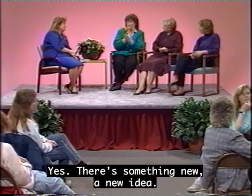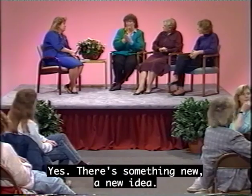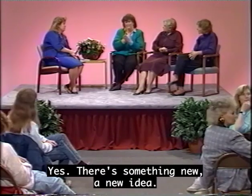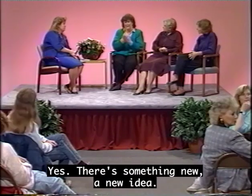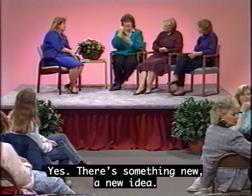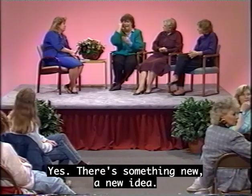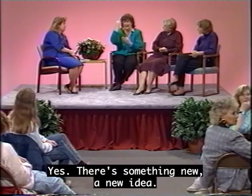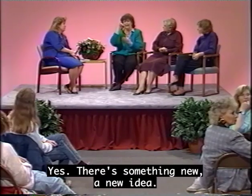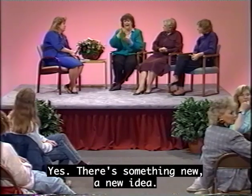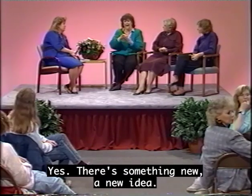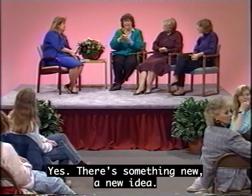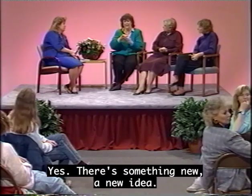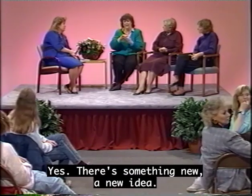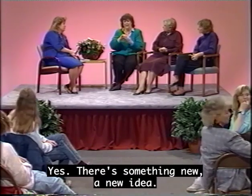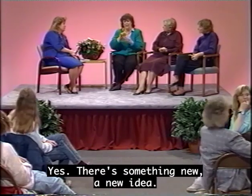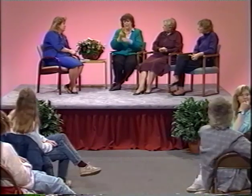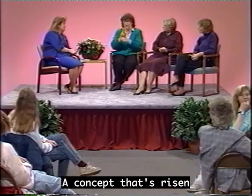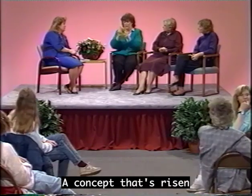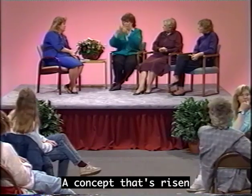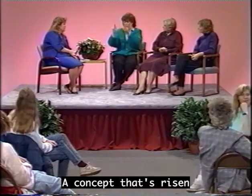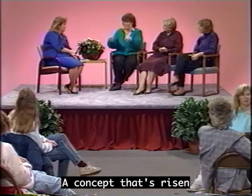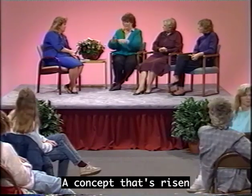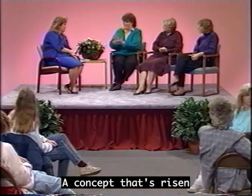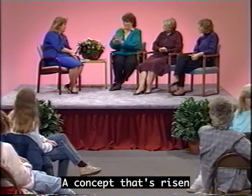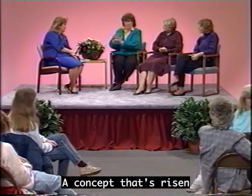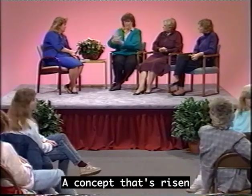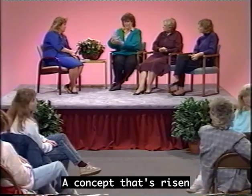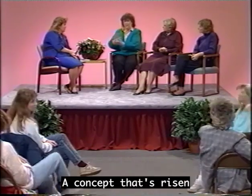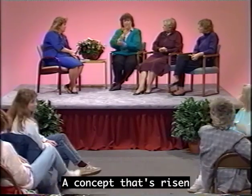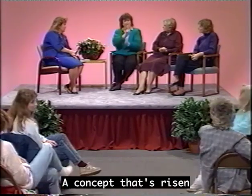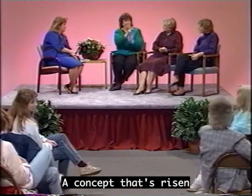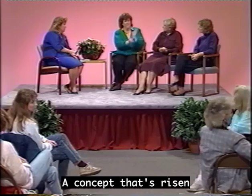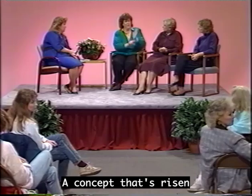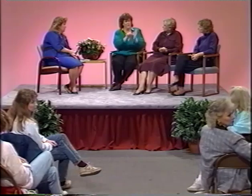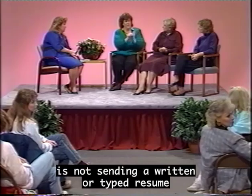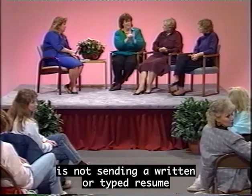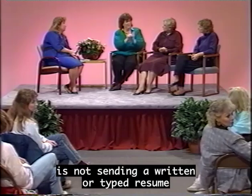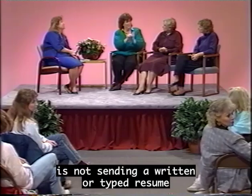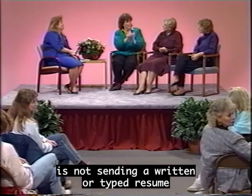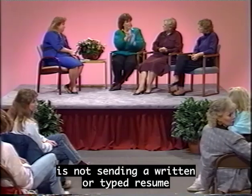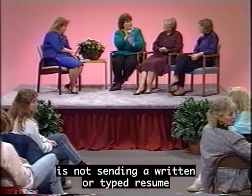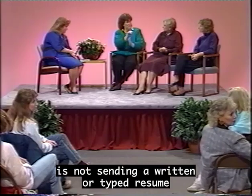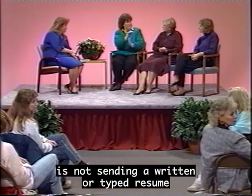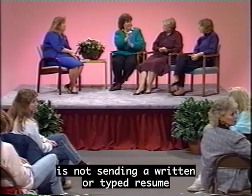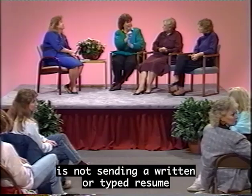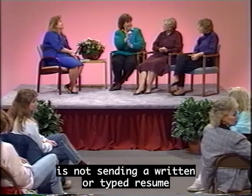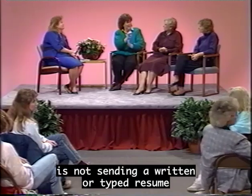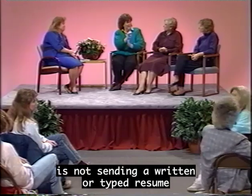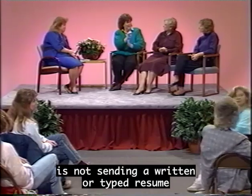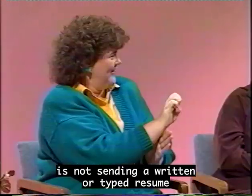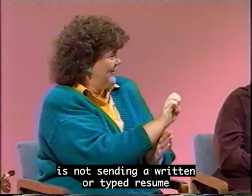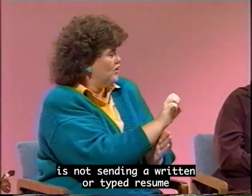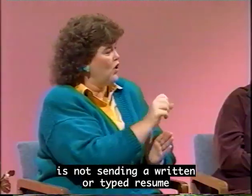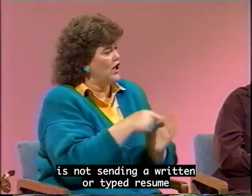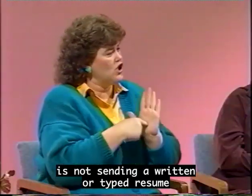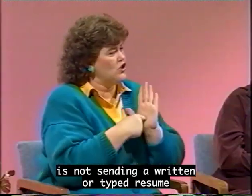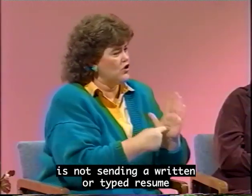there's something new, a new idea, a concept that's arisen, is not sending a written or typed